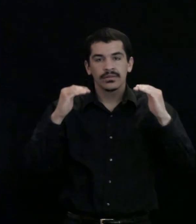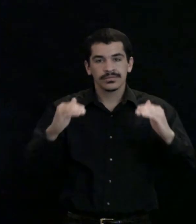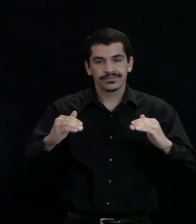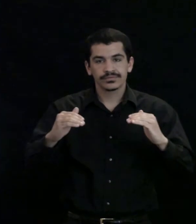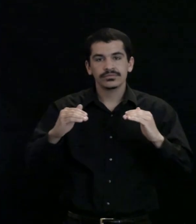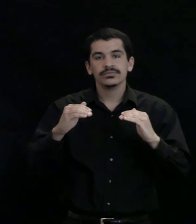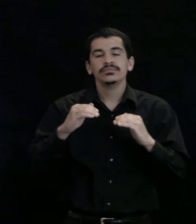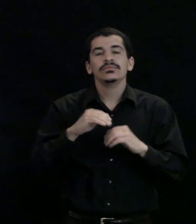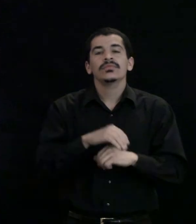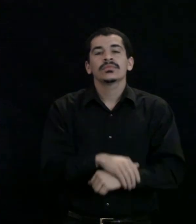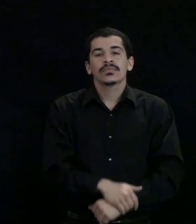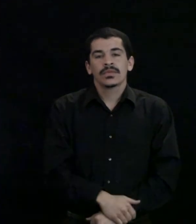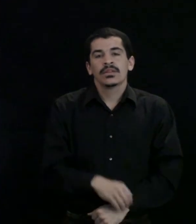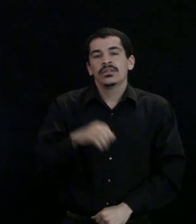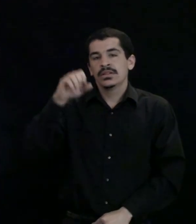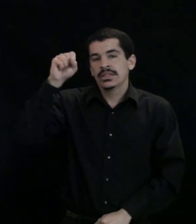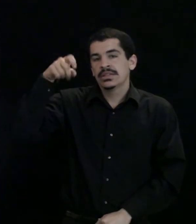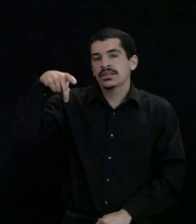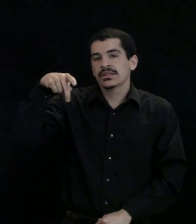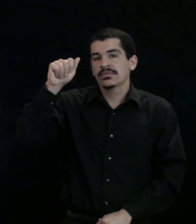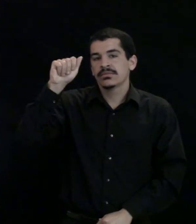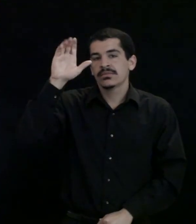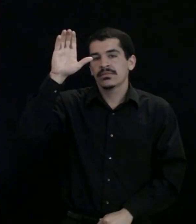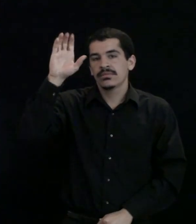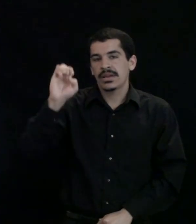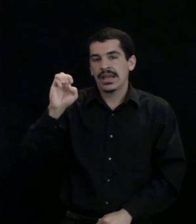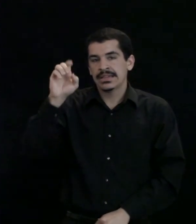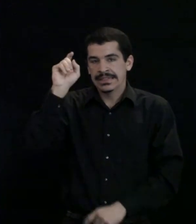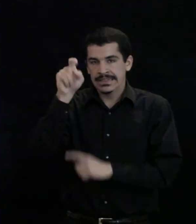Space needs, residential.